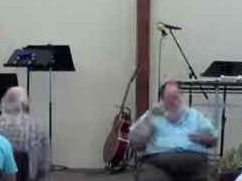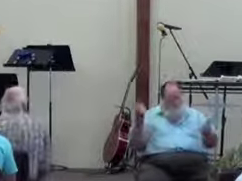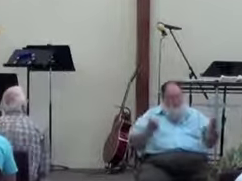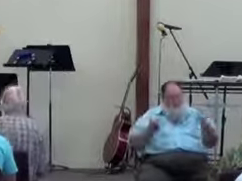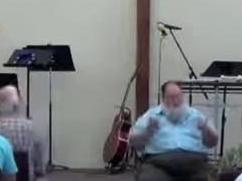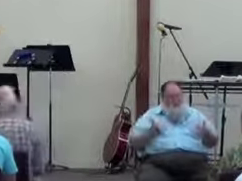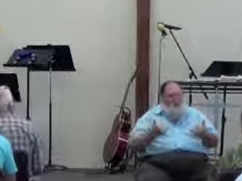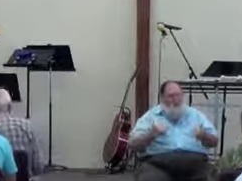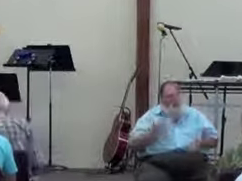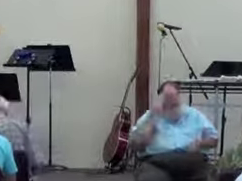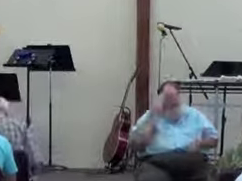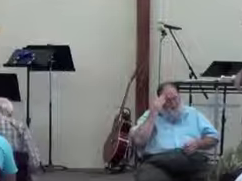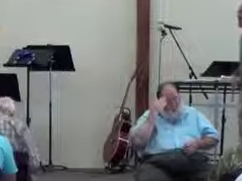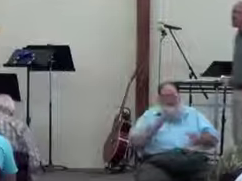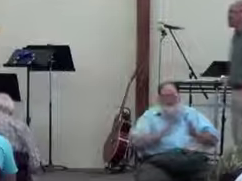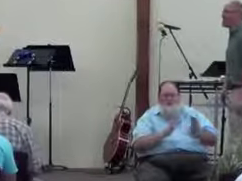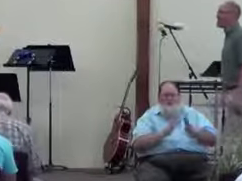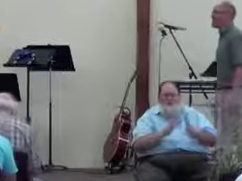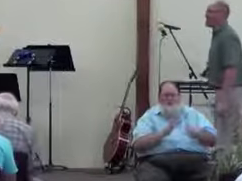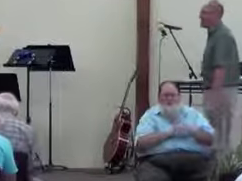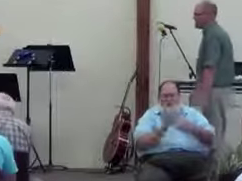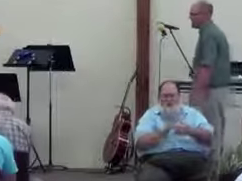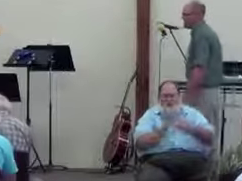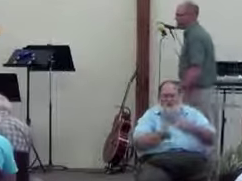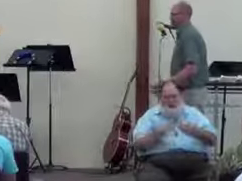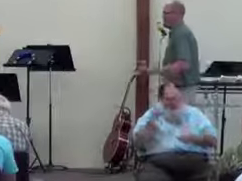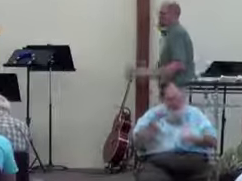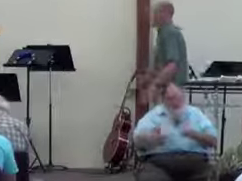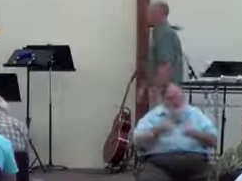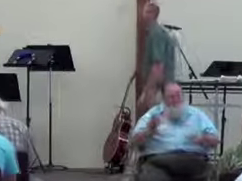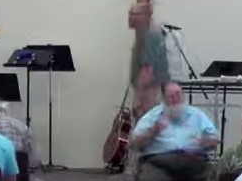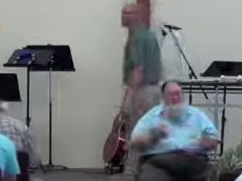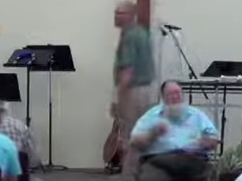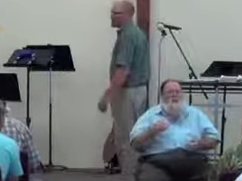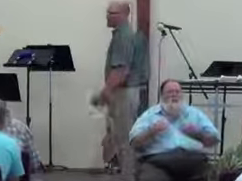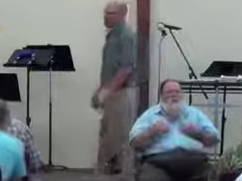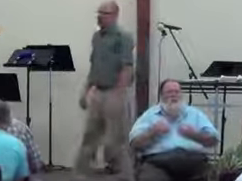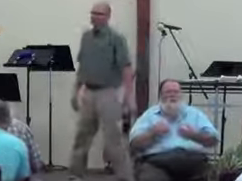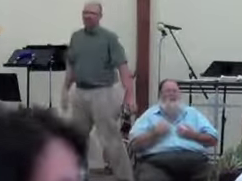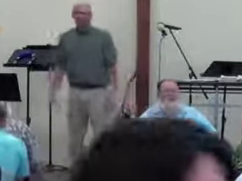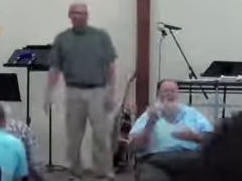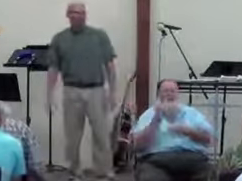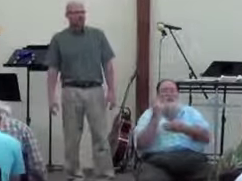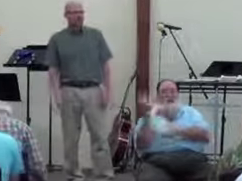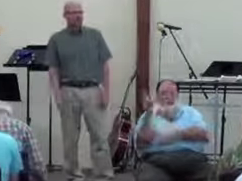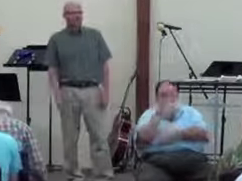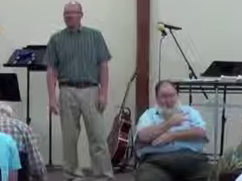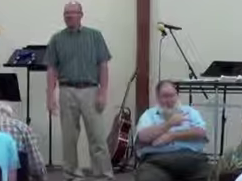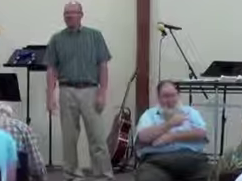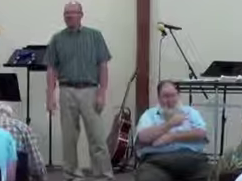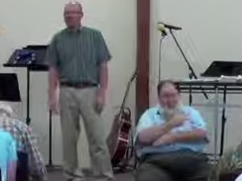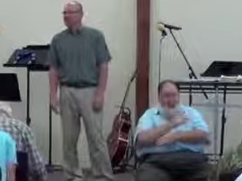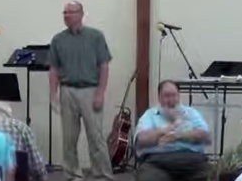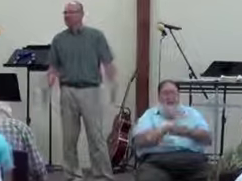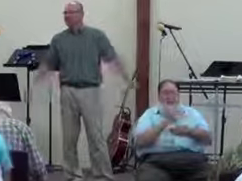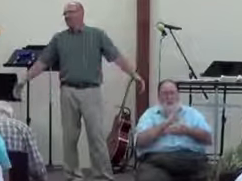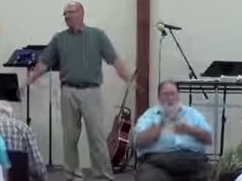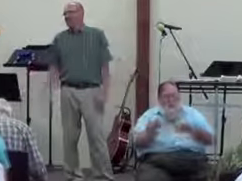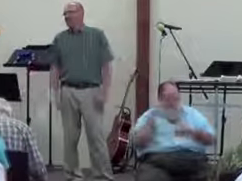coming today. I know it's a busy weekend with everybody, and you know, we got a 3-day weekend for the majority of us, and it's